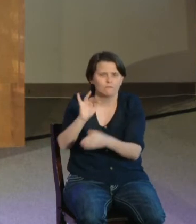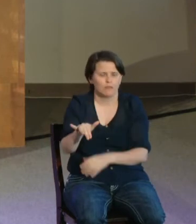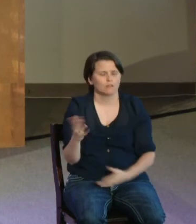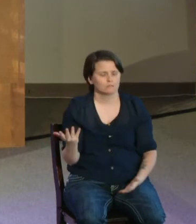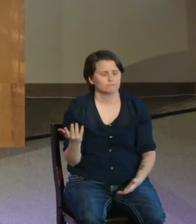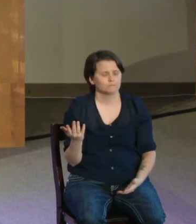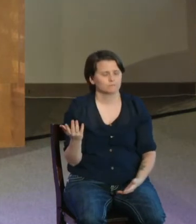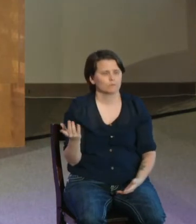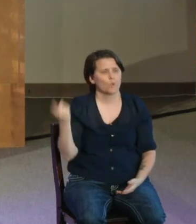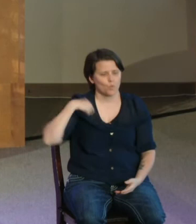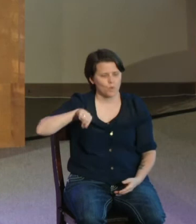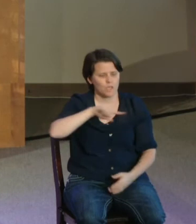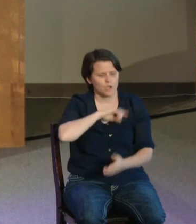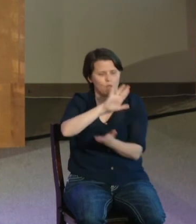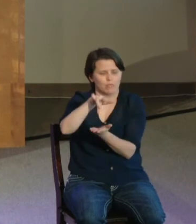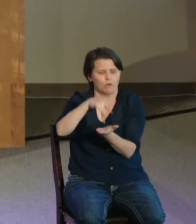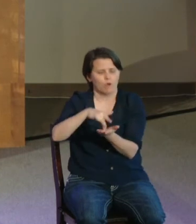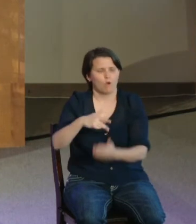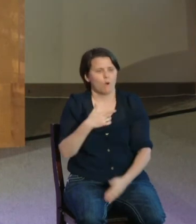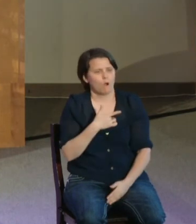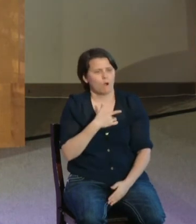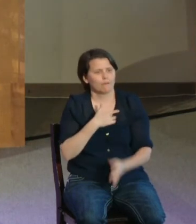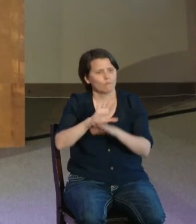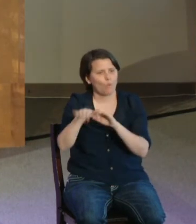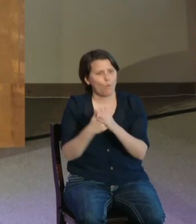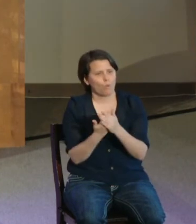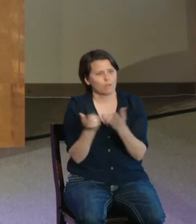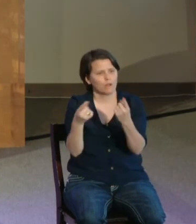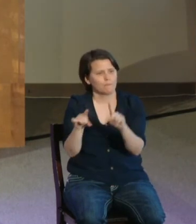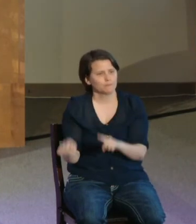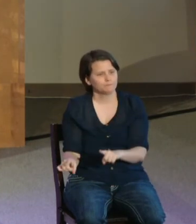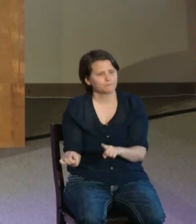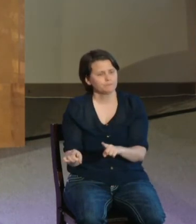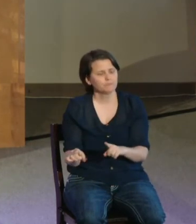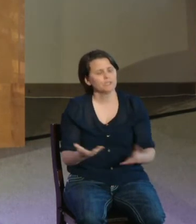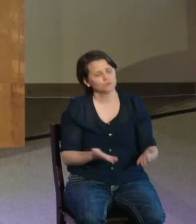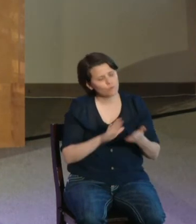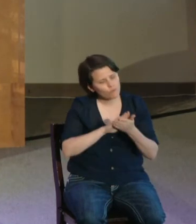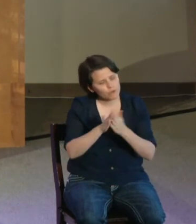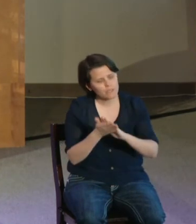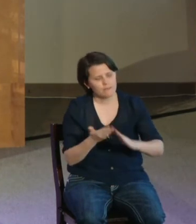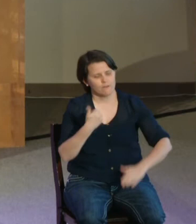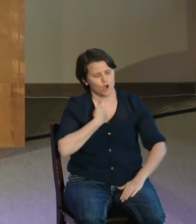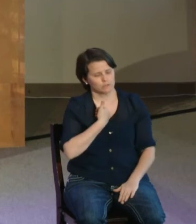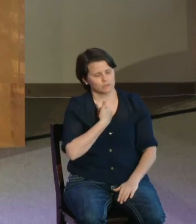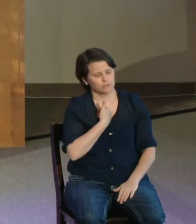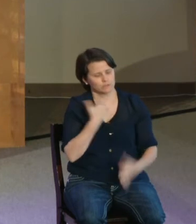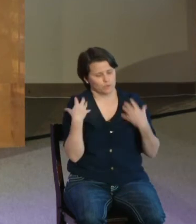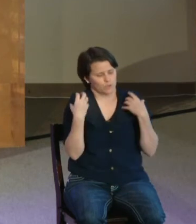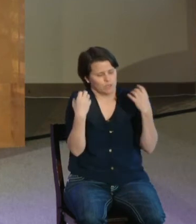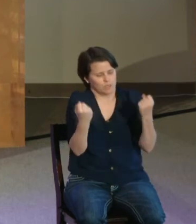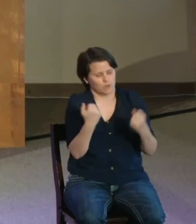We are at the heart of it all, and to forgive ourselves, to heal ourselves, is